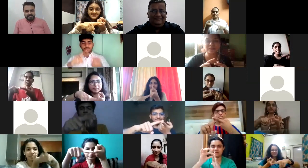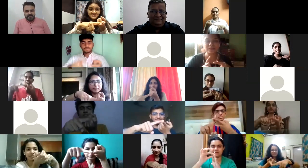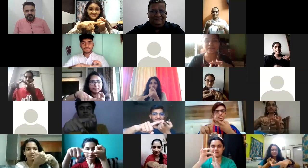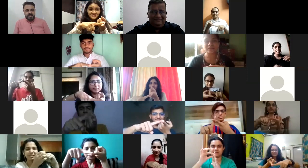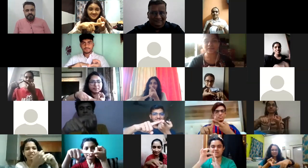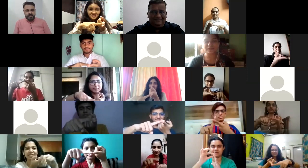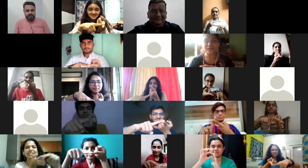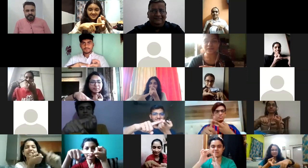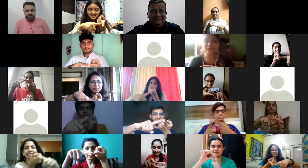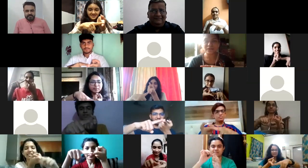E for elephant.